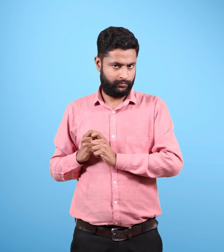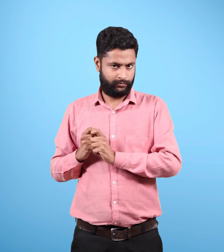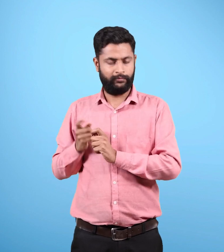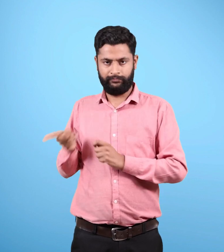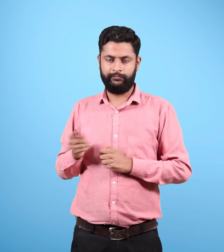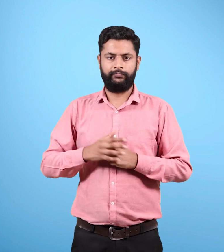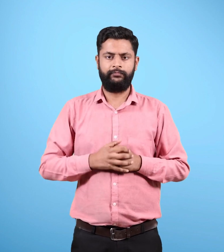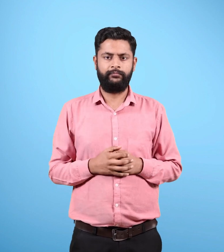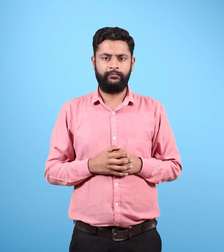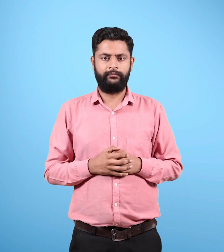and flower.